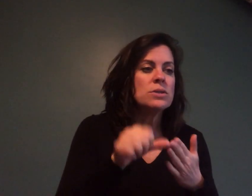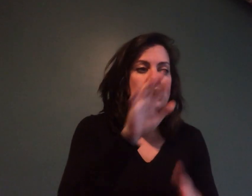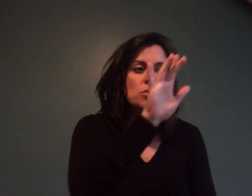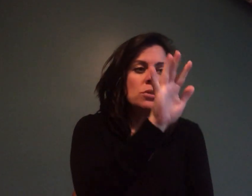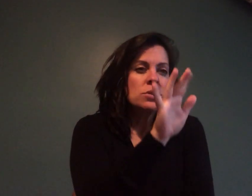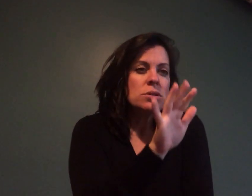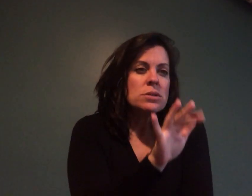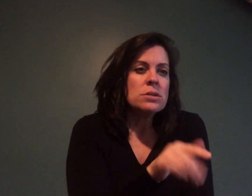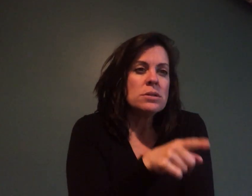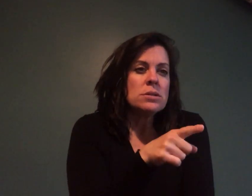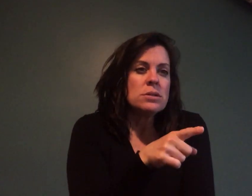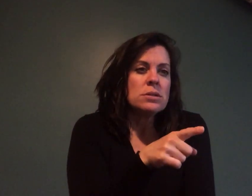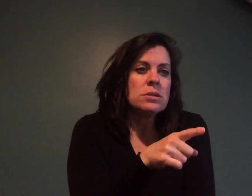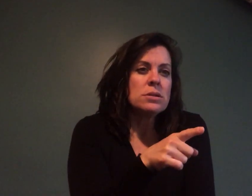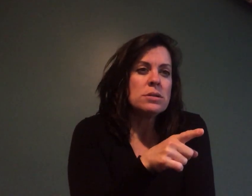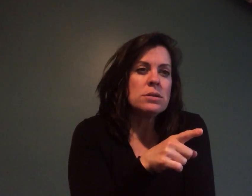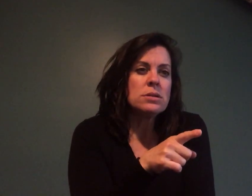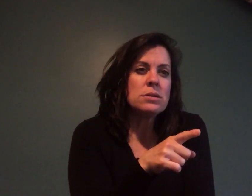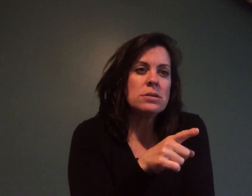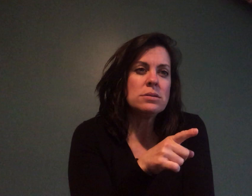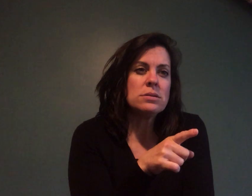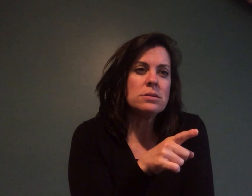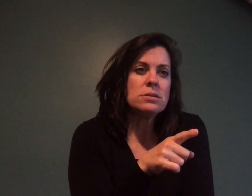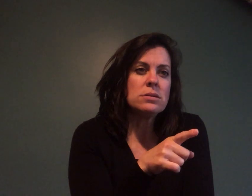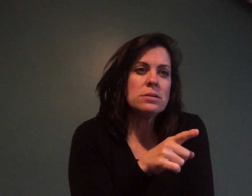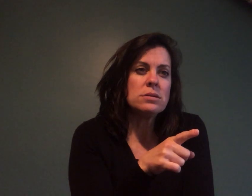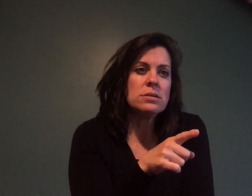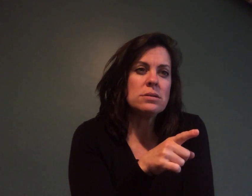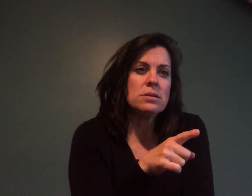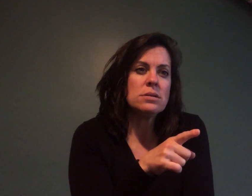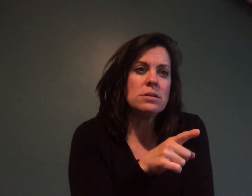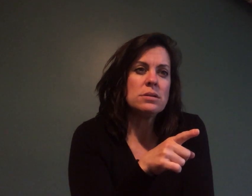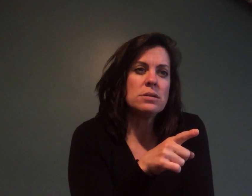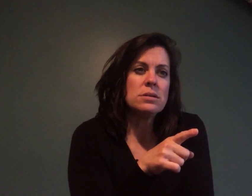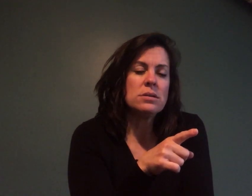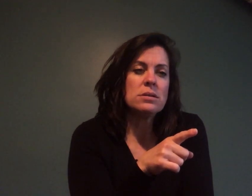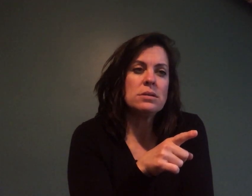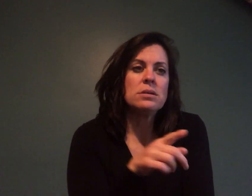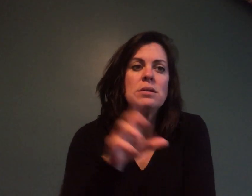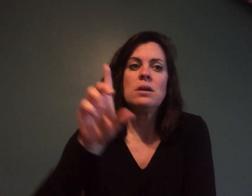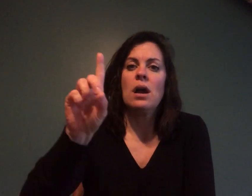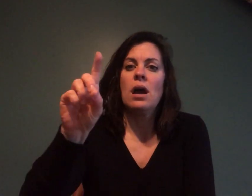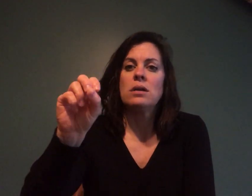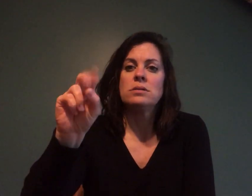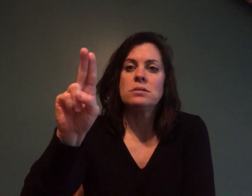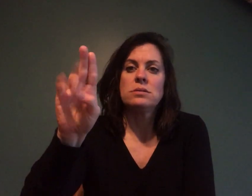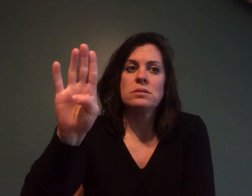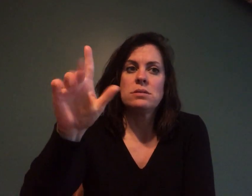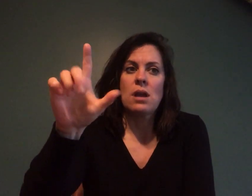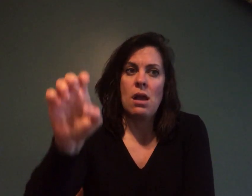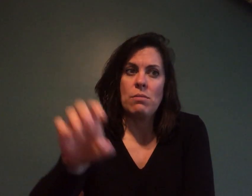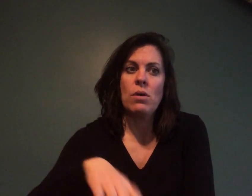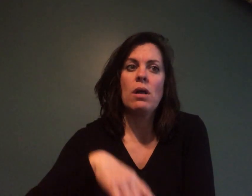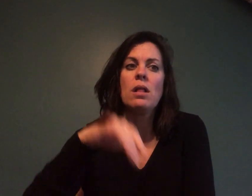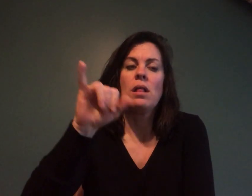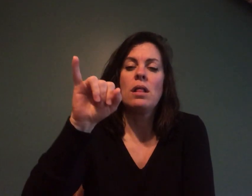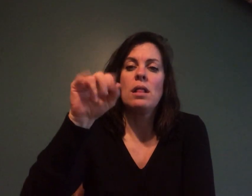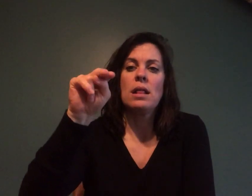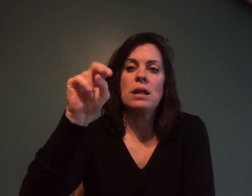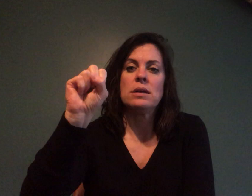insulated cords, okay? What a lot of companies are doing now, they're not using the third prong, the 3-wire cord,